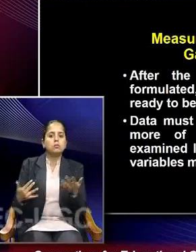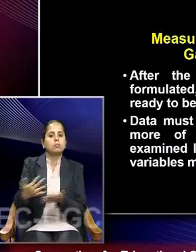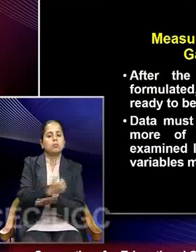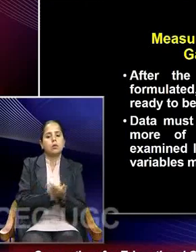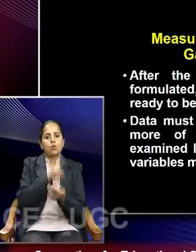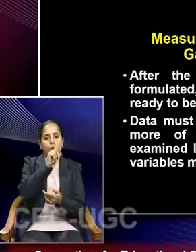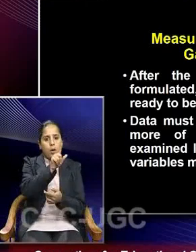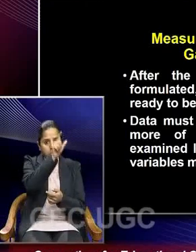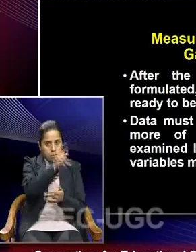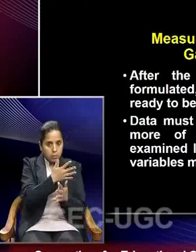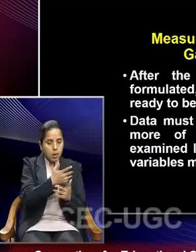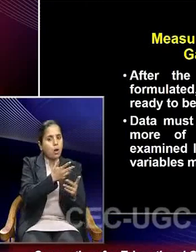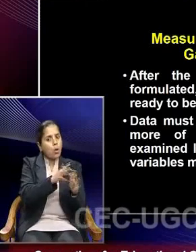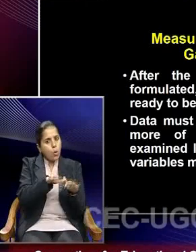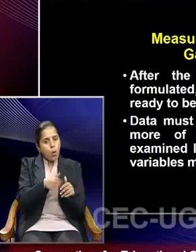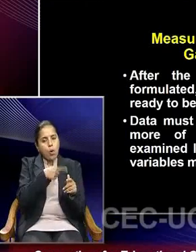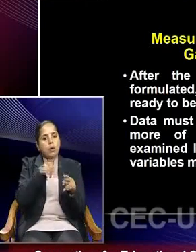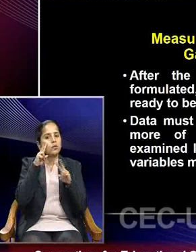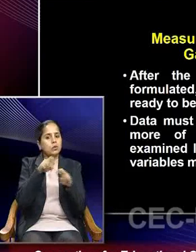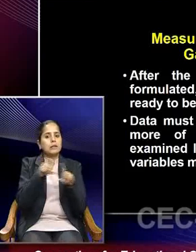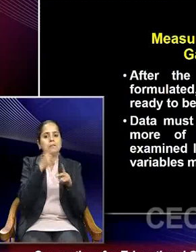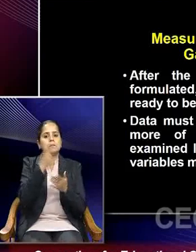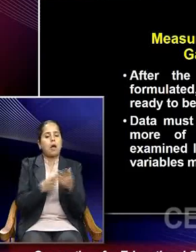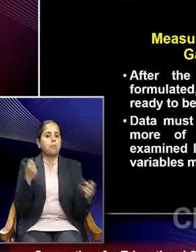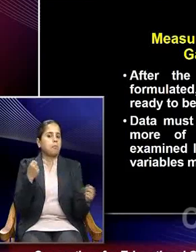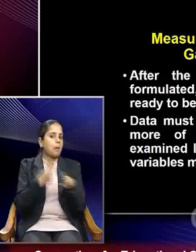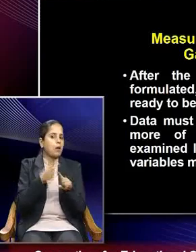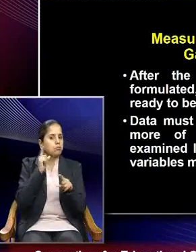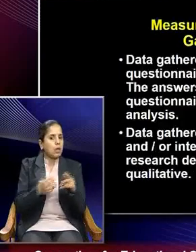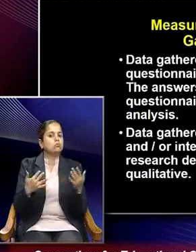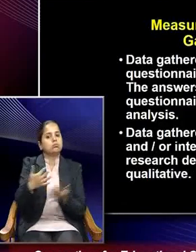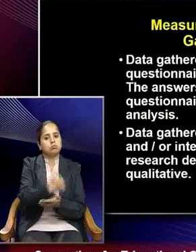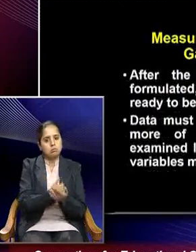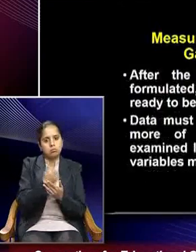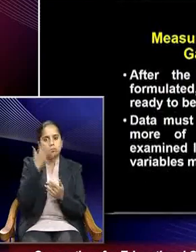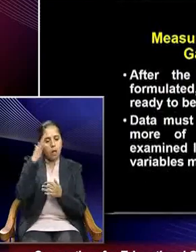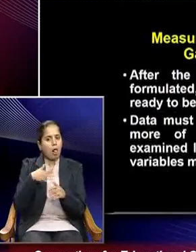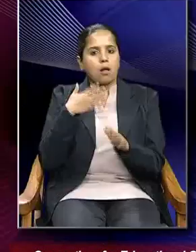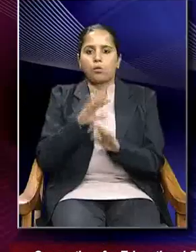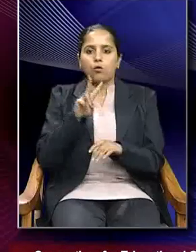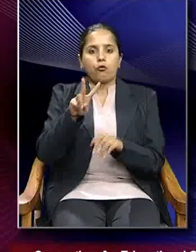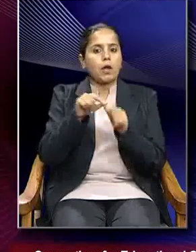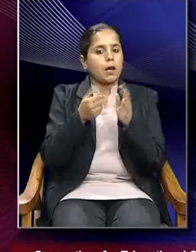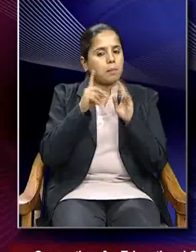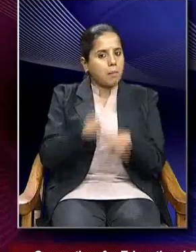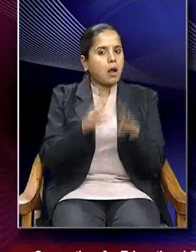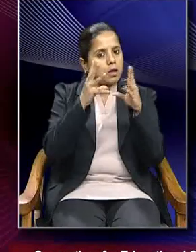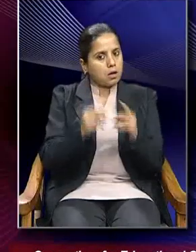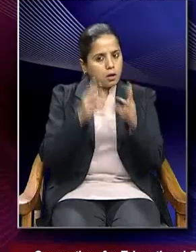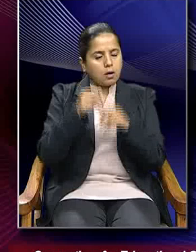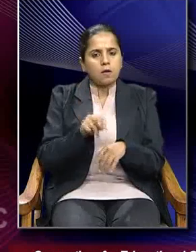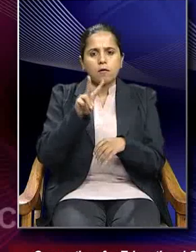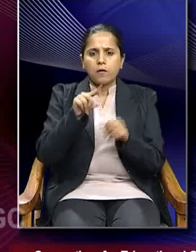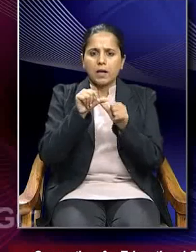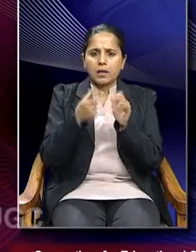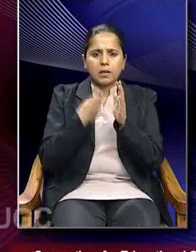one or the research design, and variable must be measured. How is variable